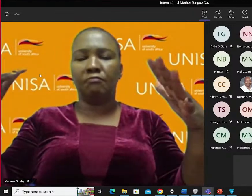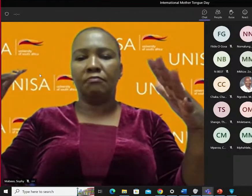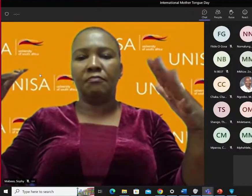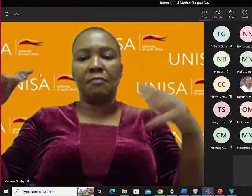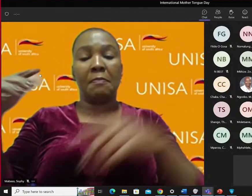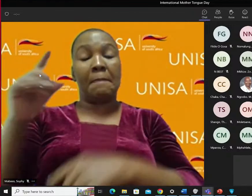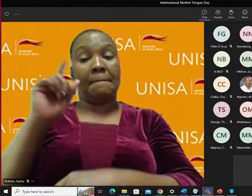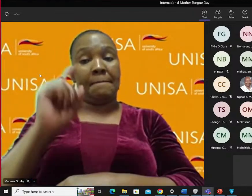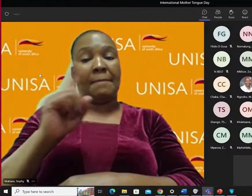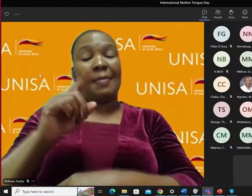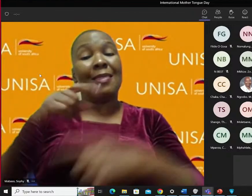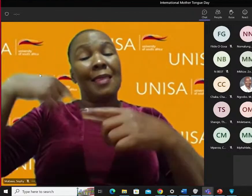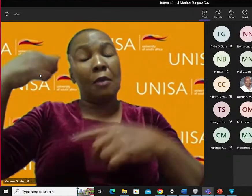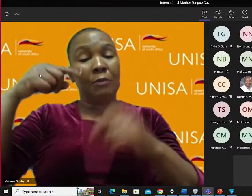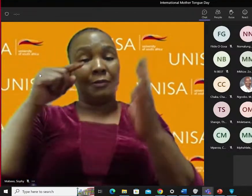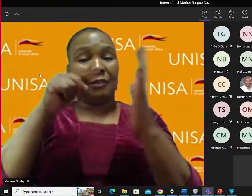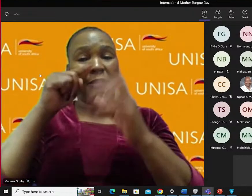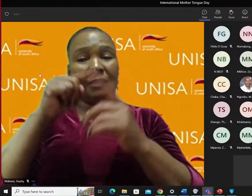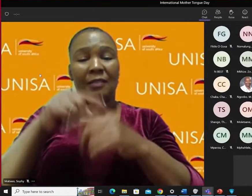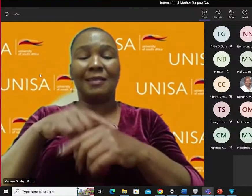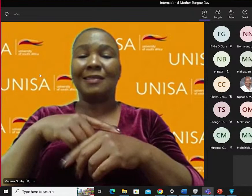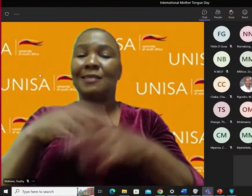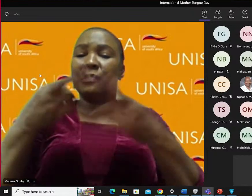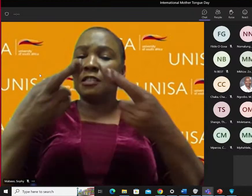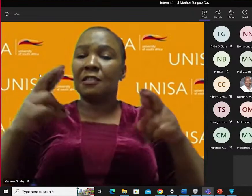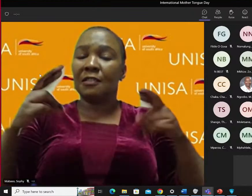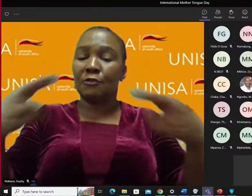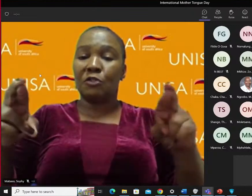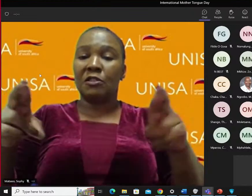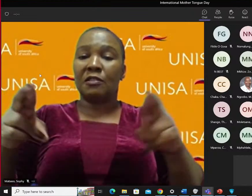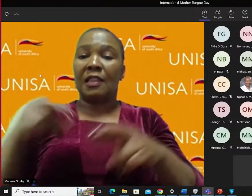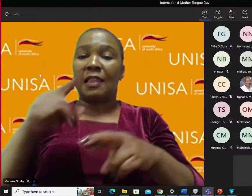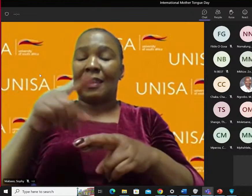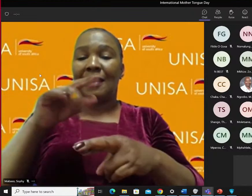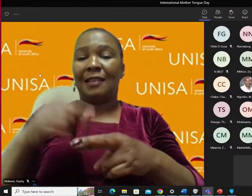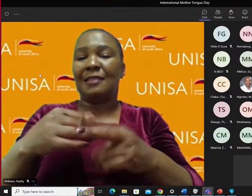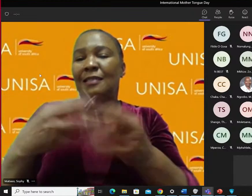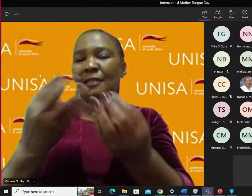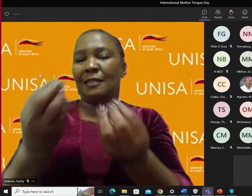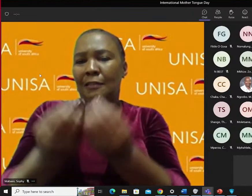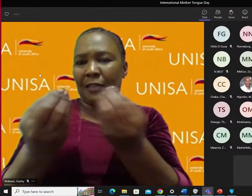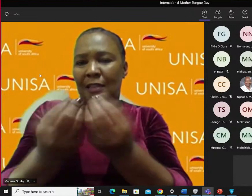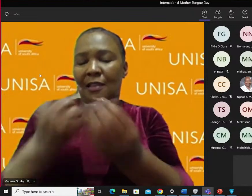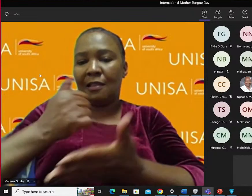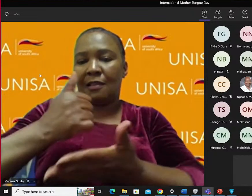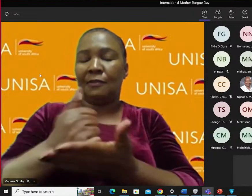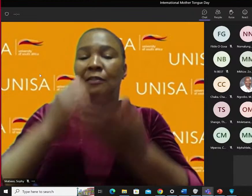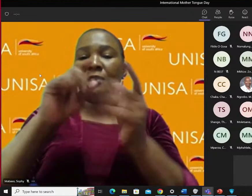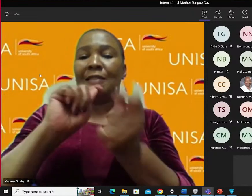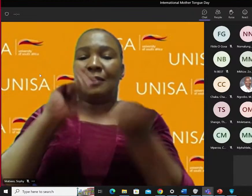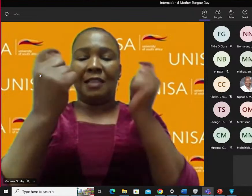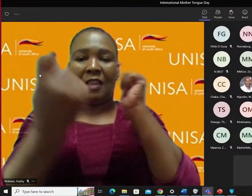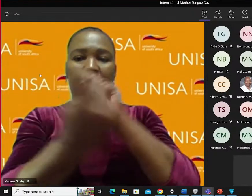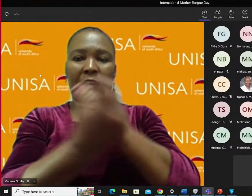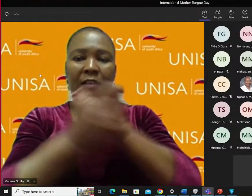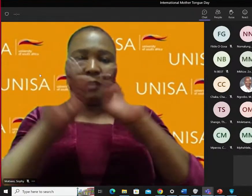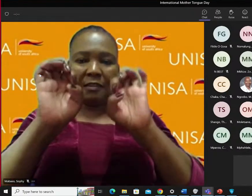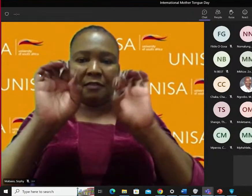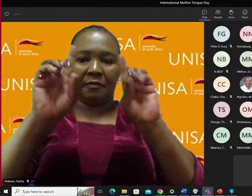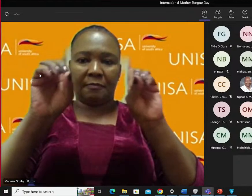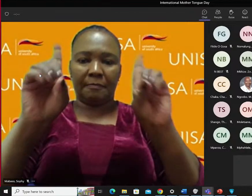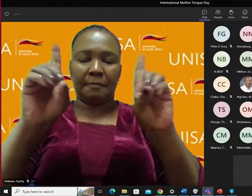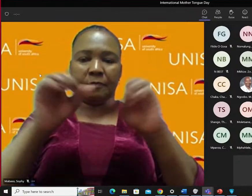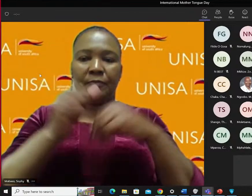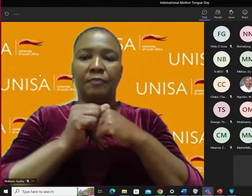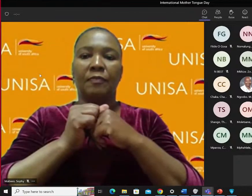whereas language is a tool and an asset to transform the curriculum.